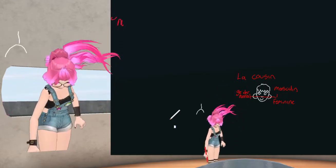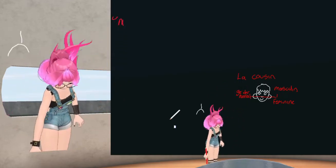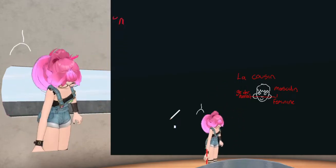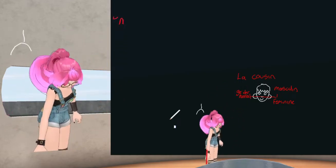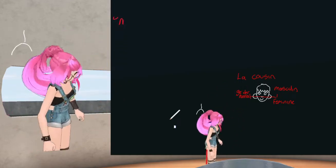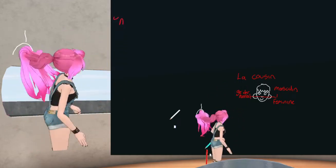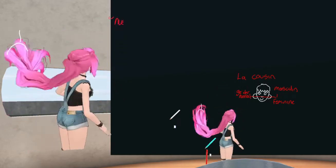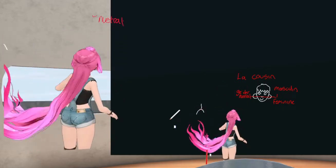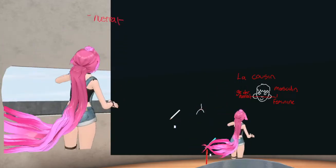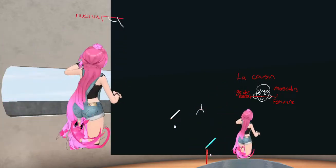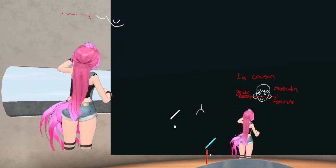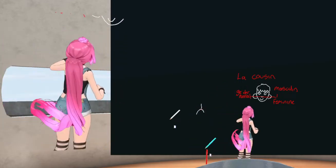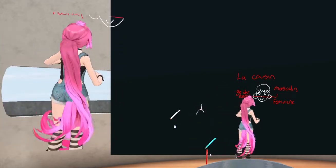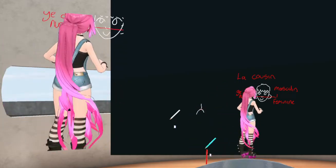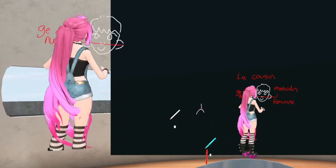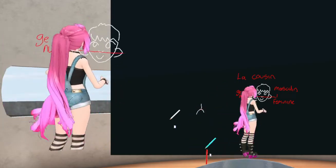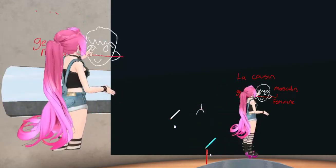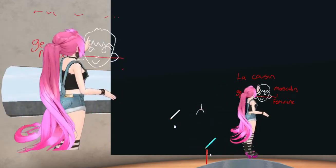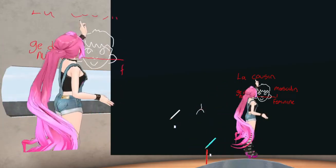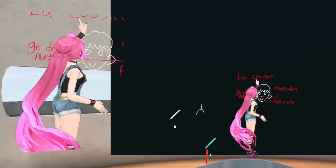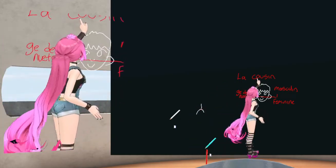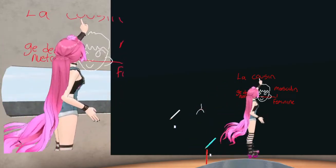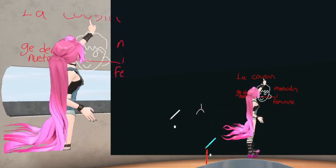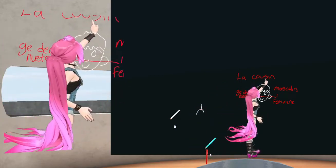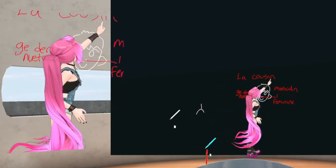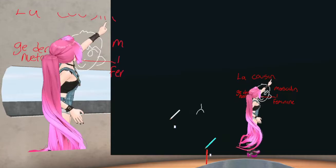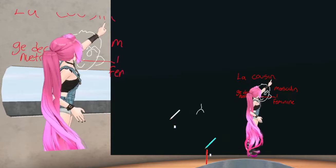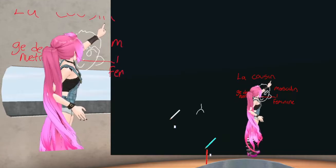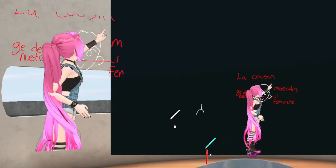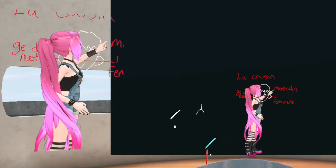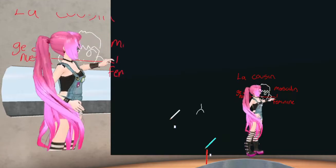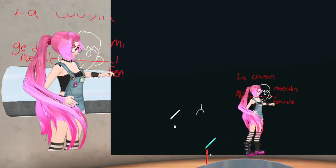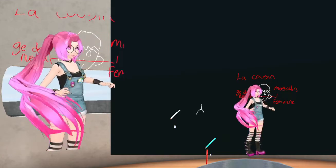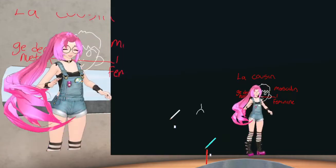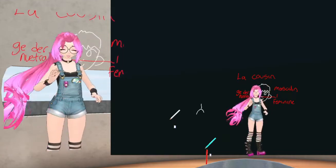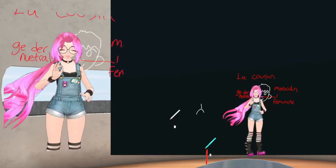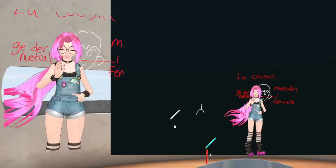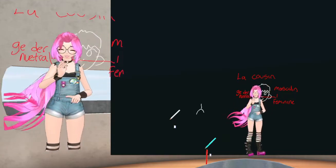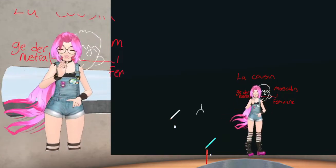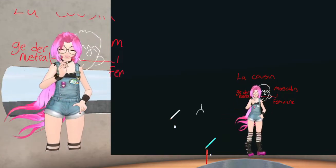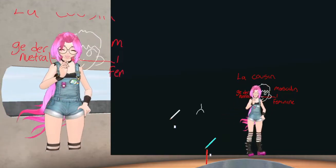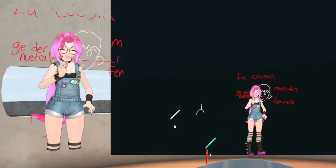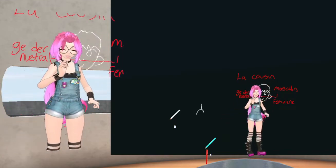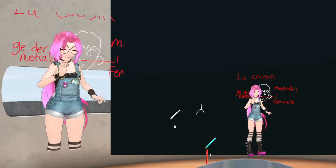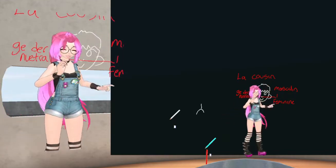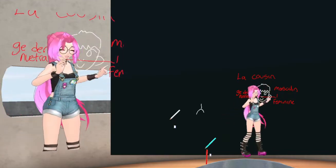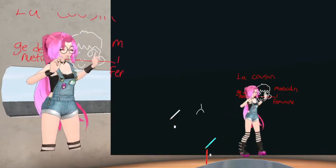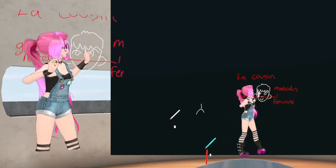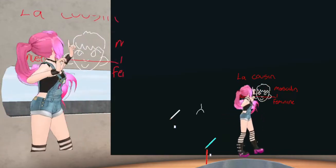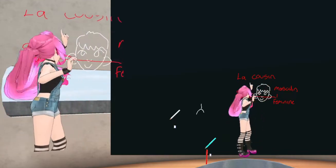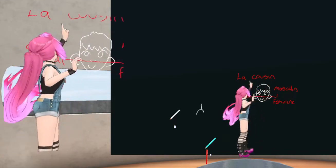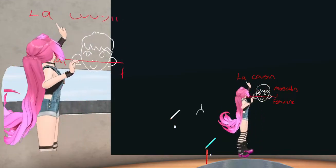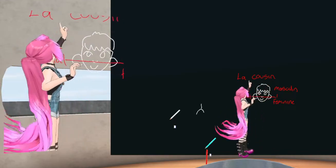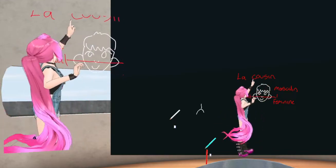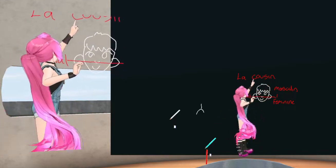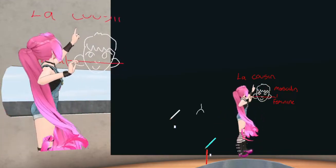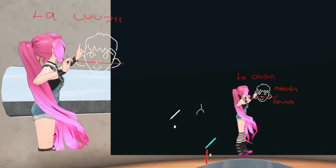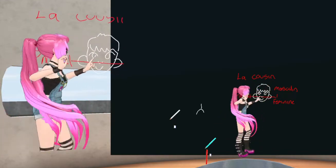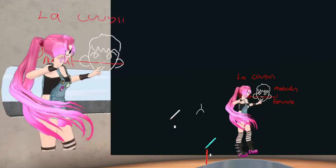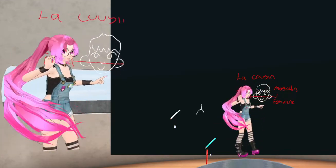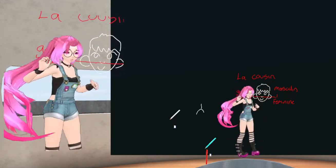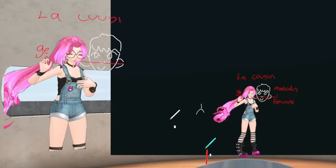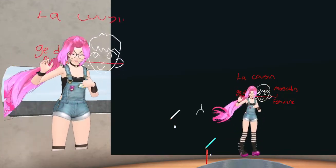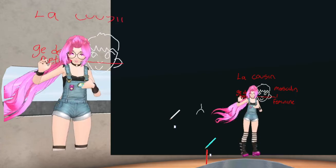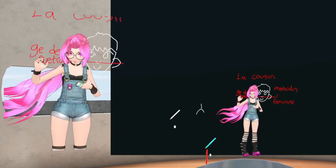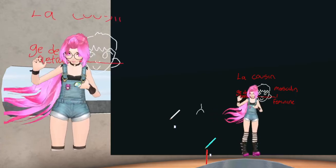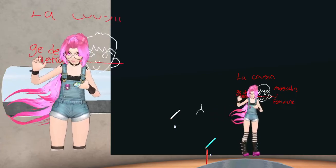here. So similar to French, you can gender the word cousin. So if I have a C hand, C for cousin, and